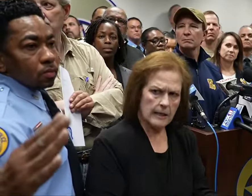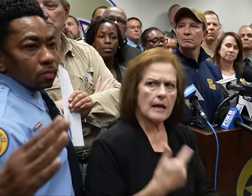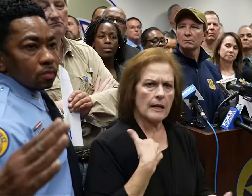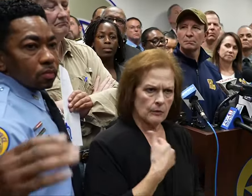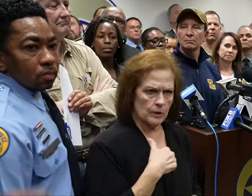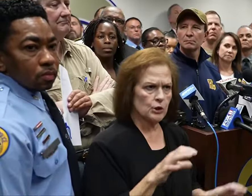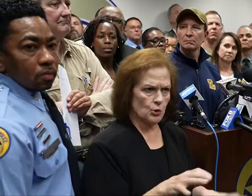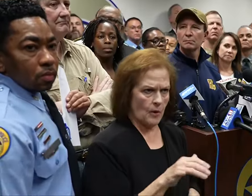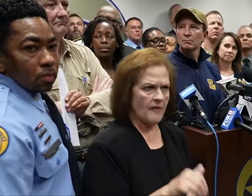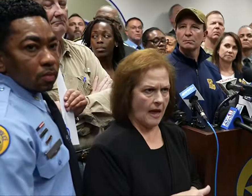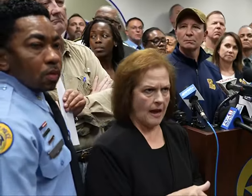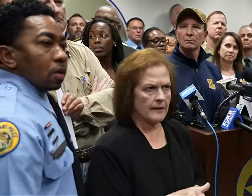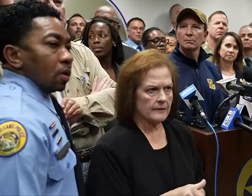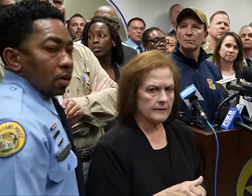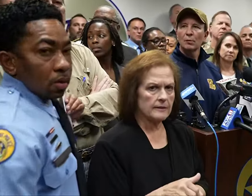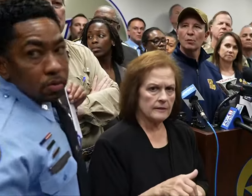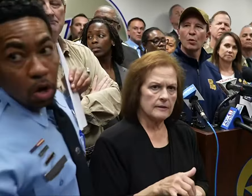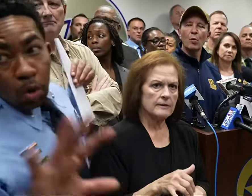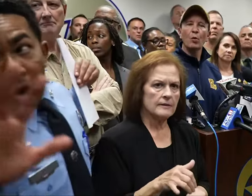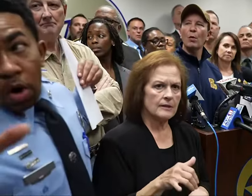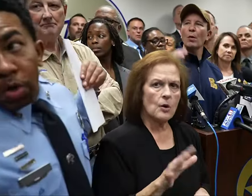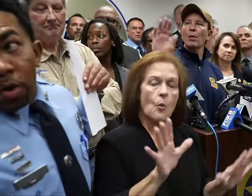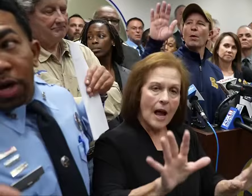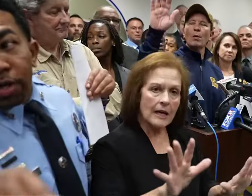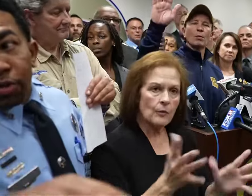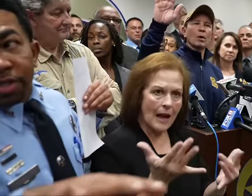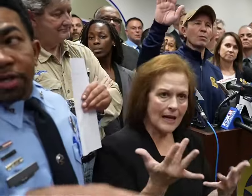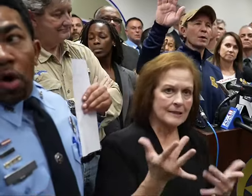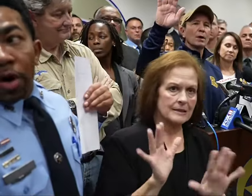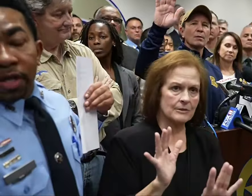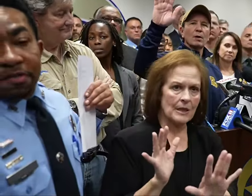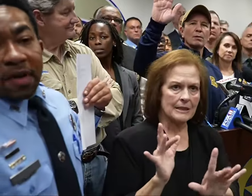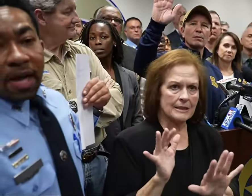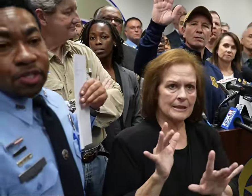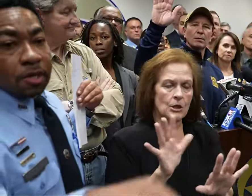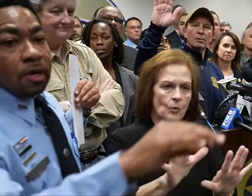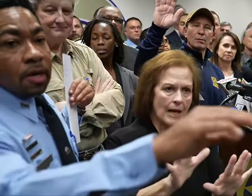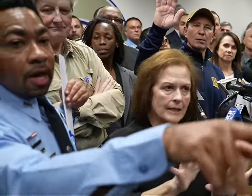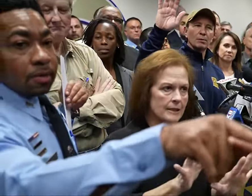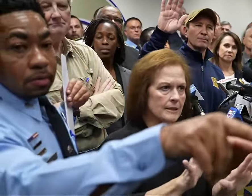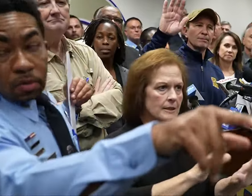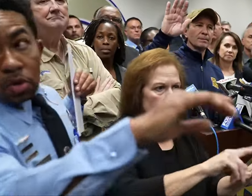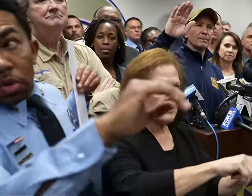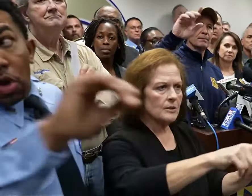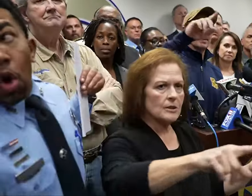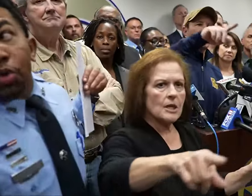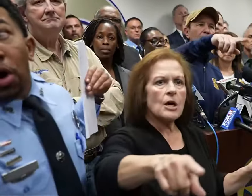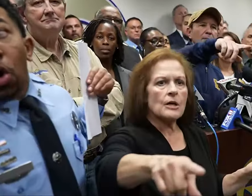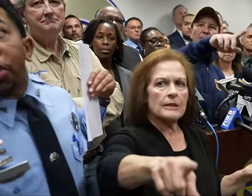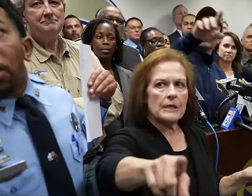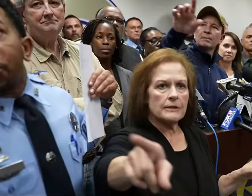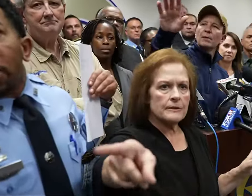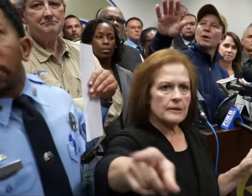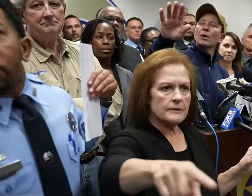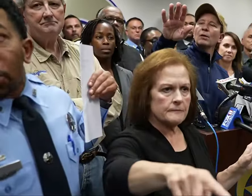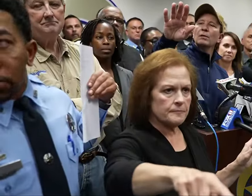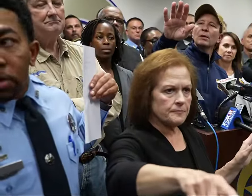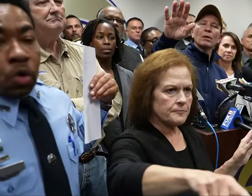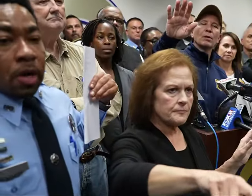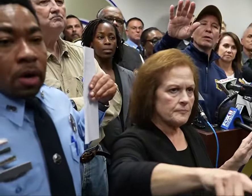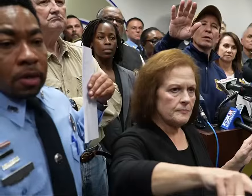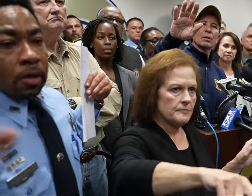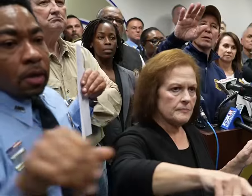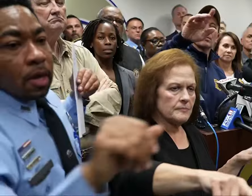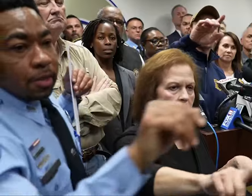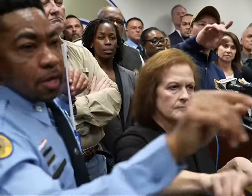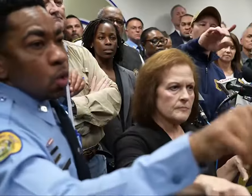move on, okay? My question. Hold on, Senator. It's in an orderly fashion. You say there are multiple. Ma'am. Hold on, sir.